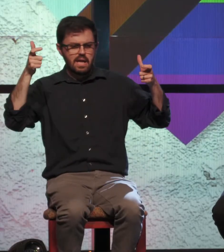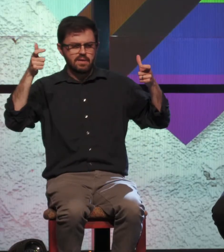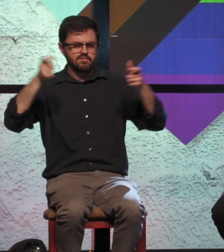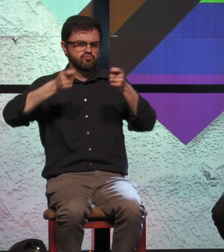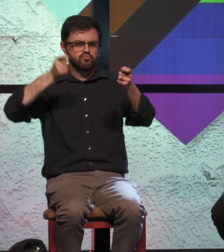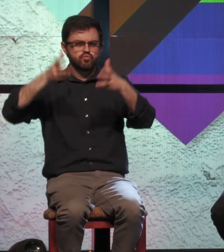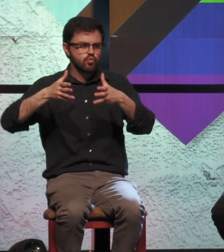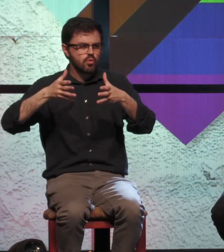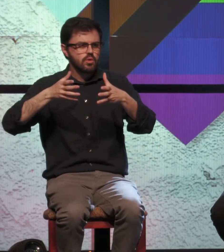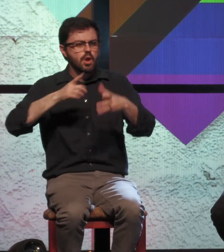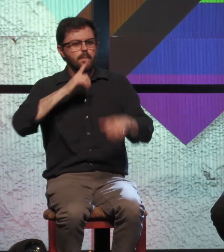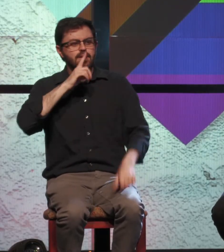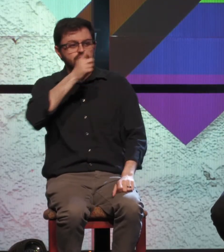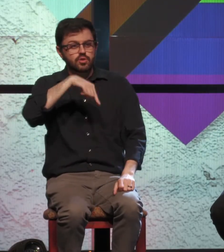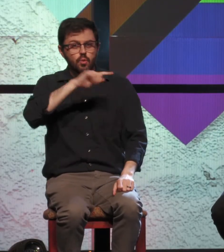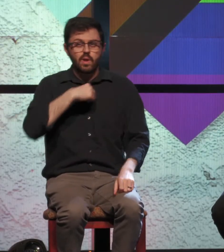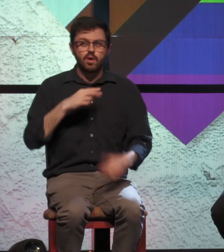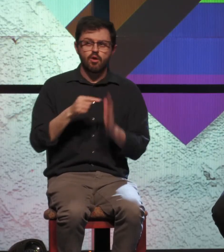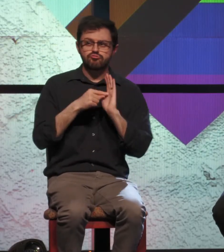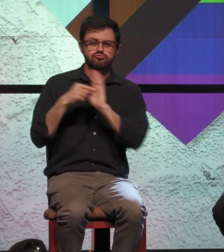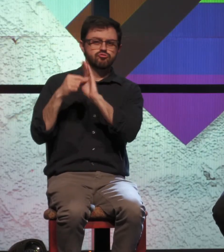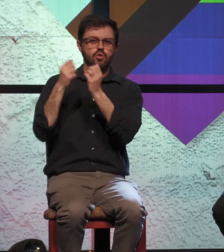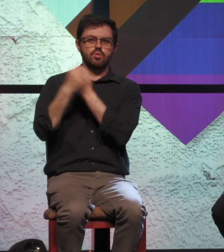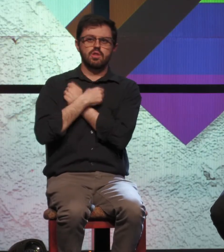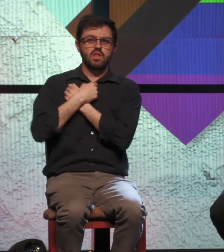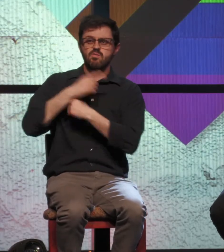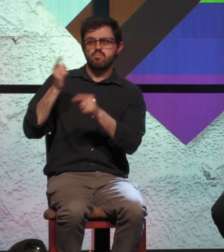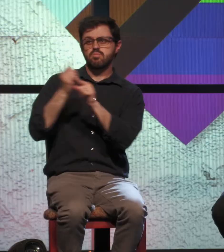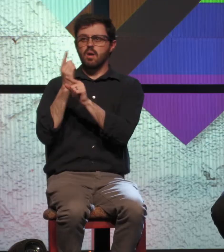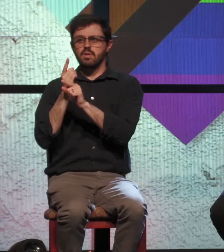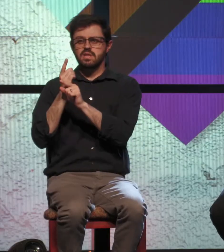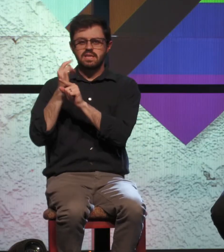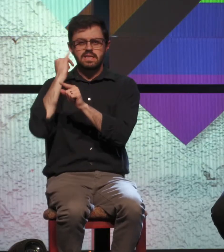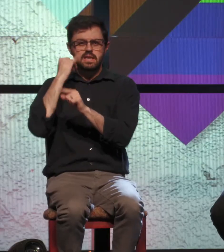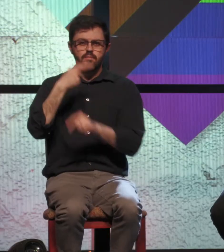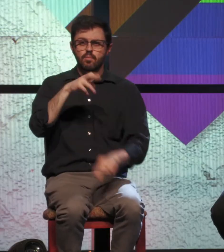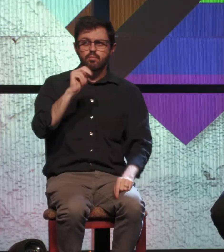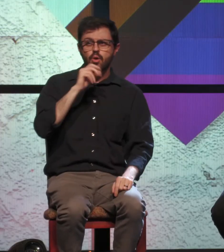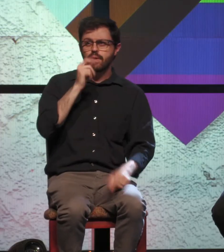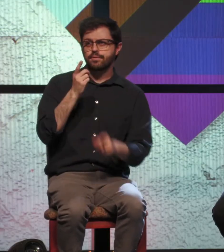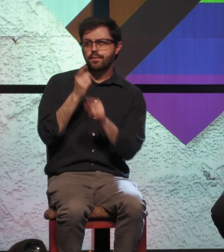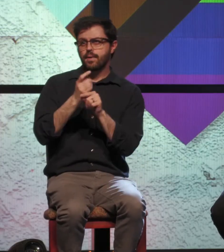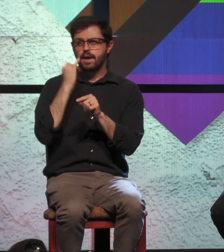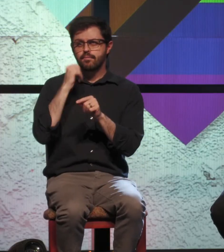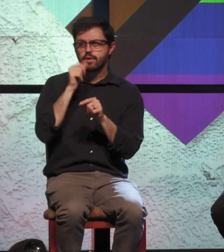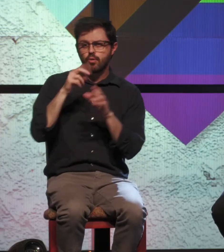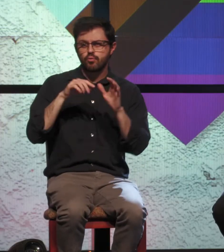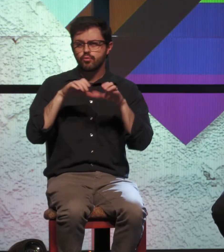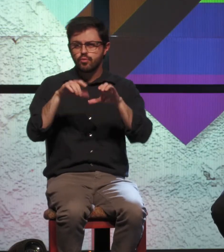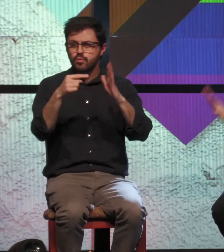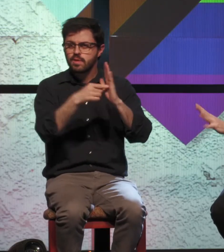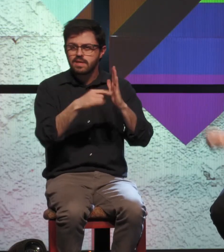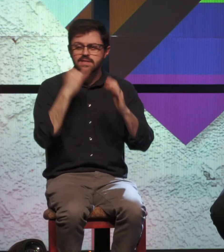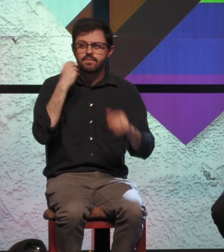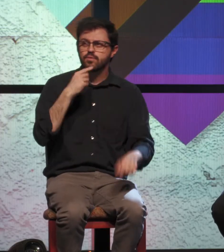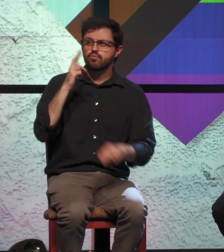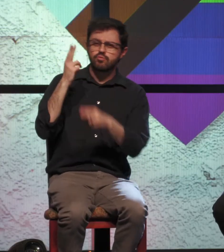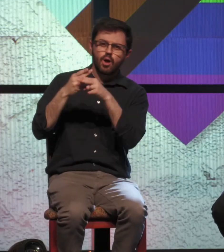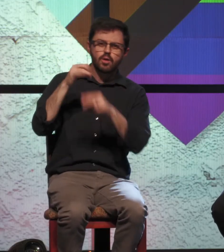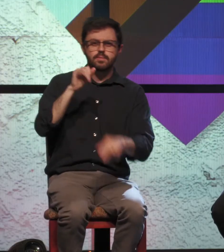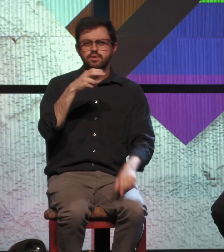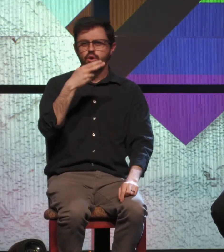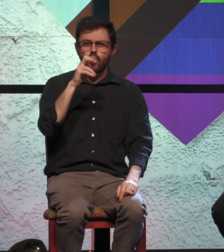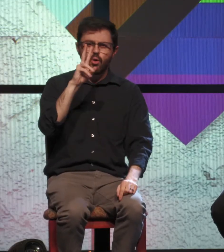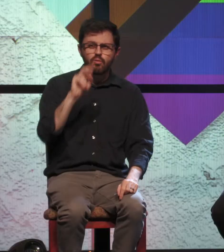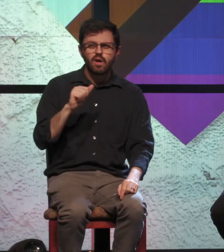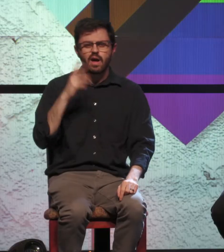right way. If we don't love God the right way, if we don't get God's pronouns right, if we don't do this, like, if you say Jehovah instead of Yahweh,